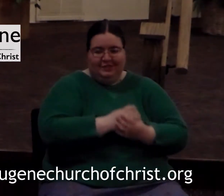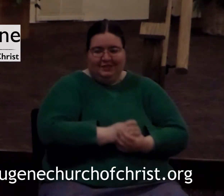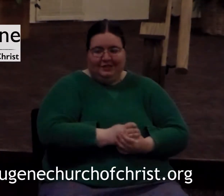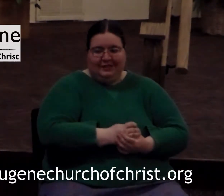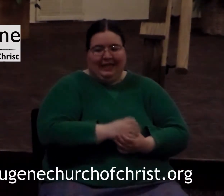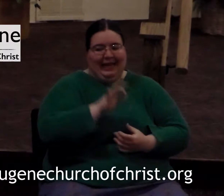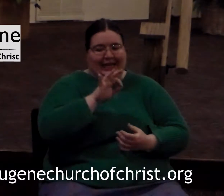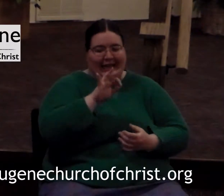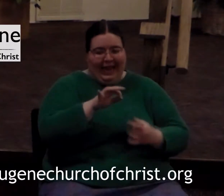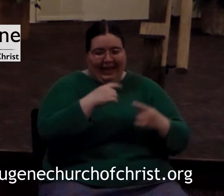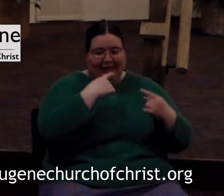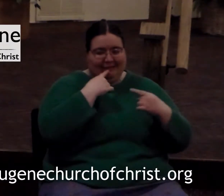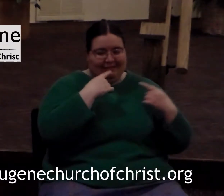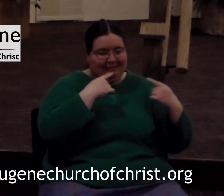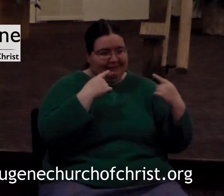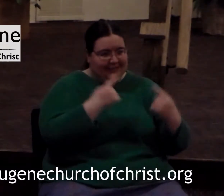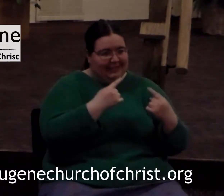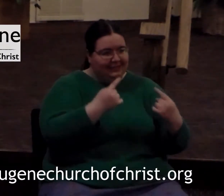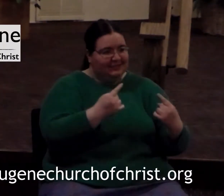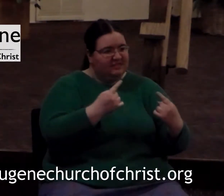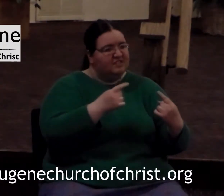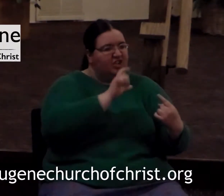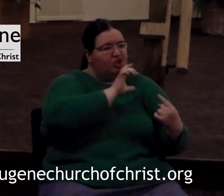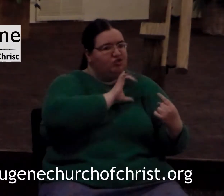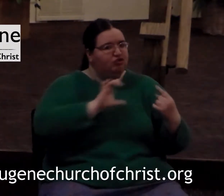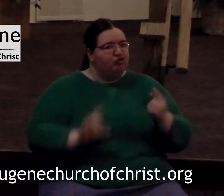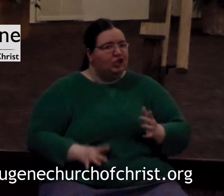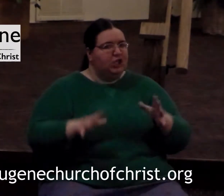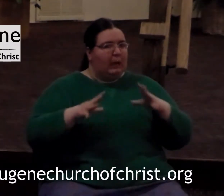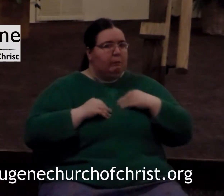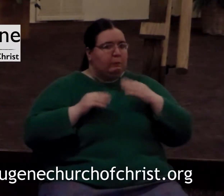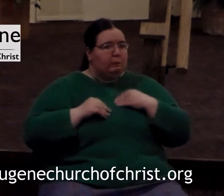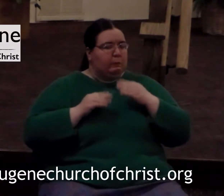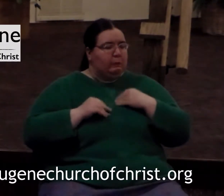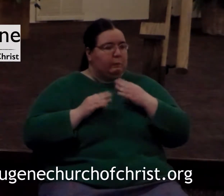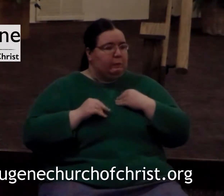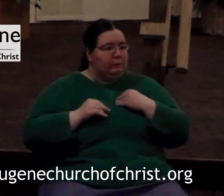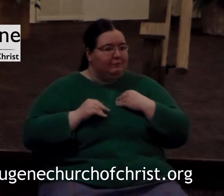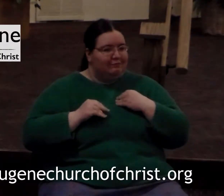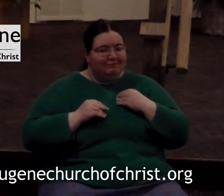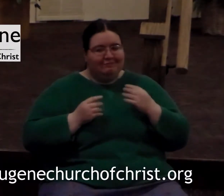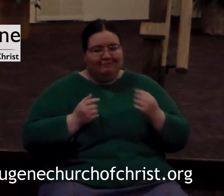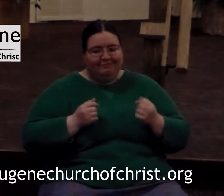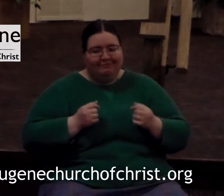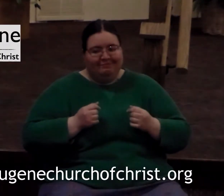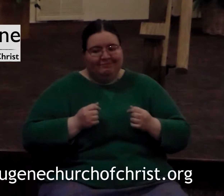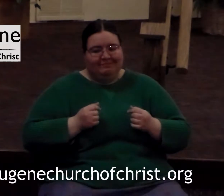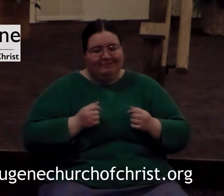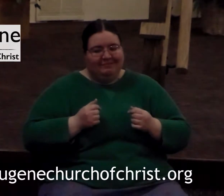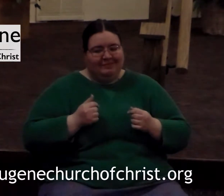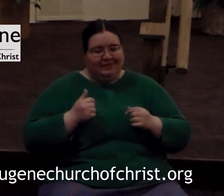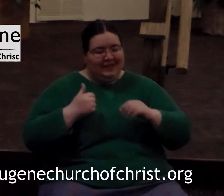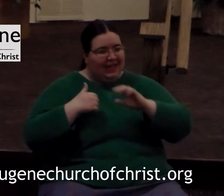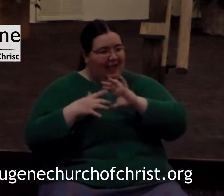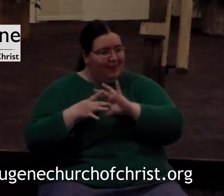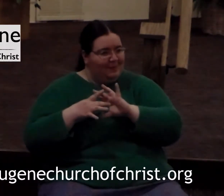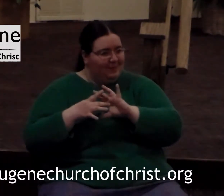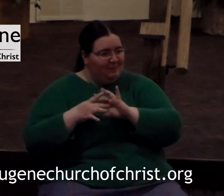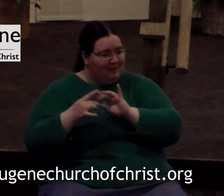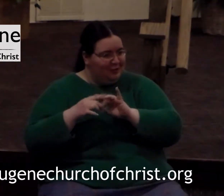9 sins Christians are okay with. And I mentioned this morning with my kids in the room, and one of